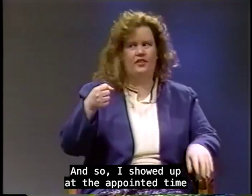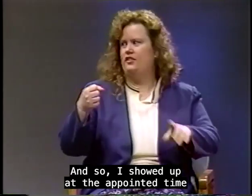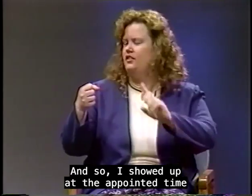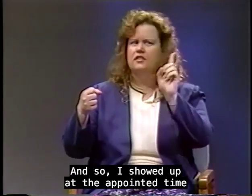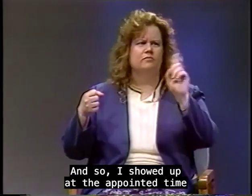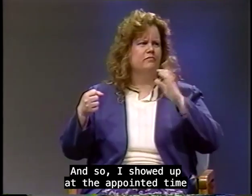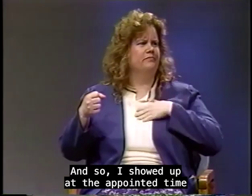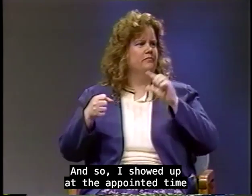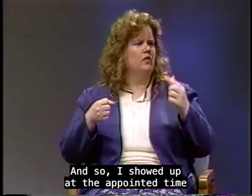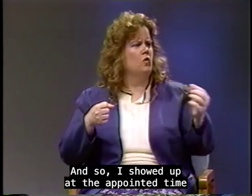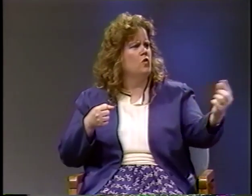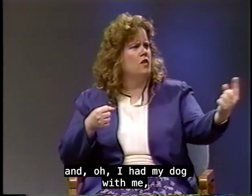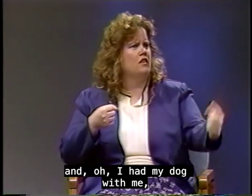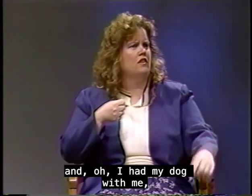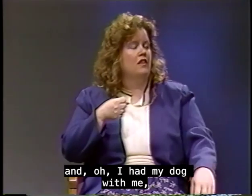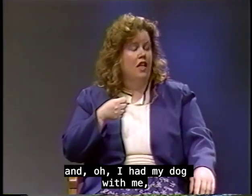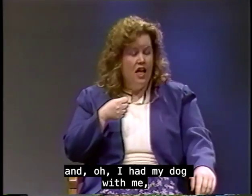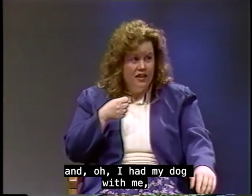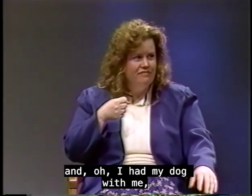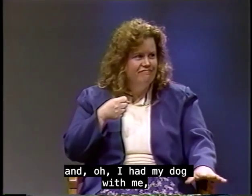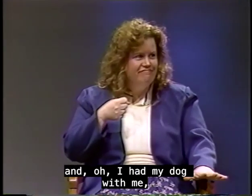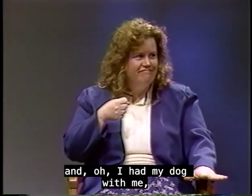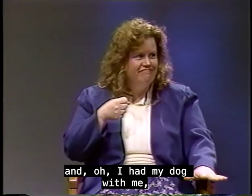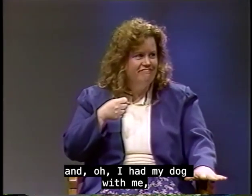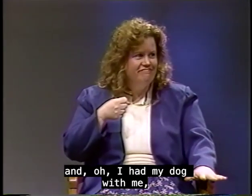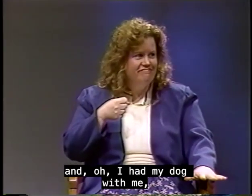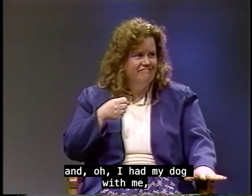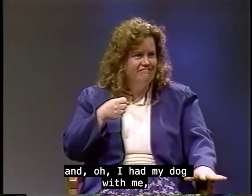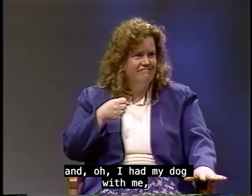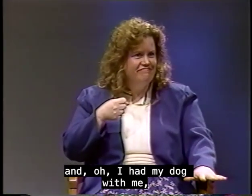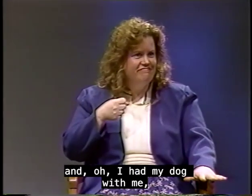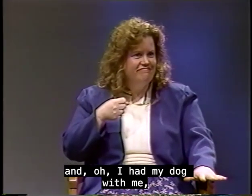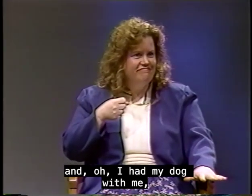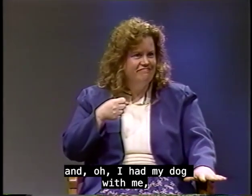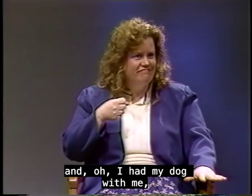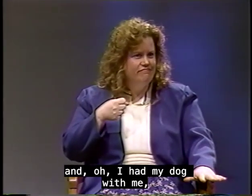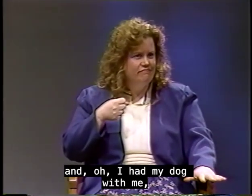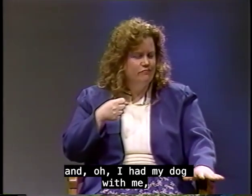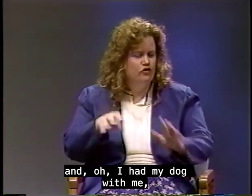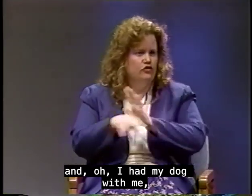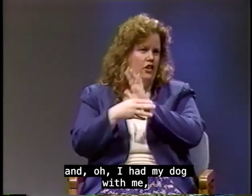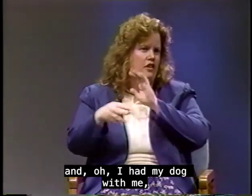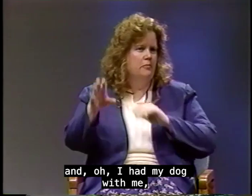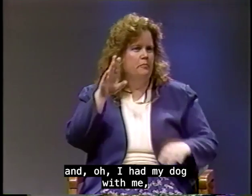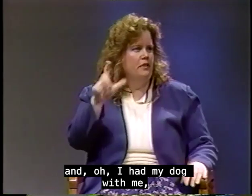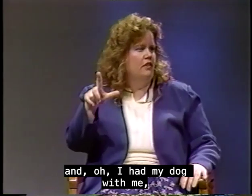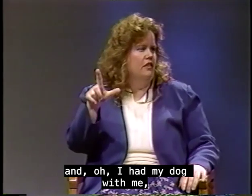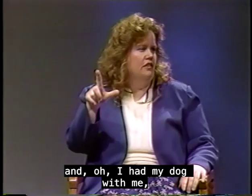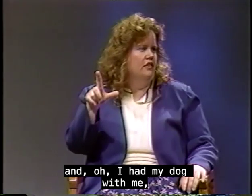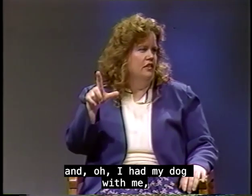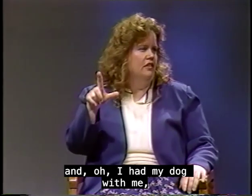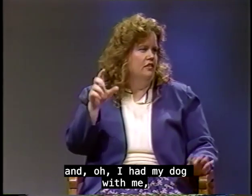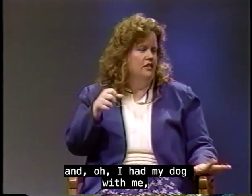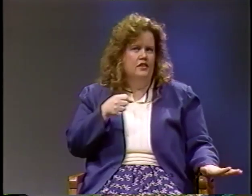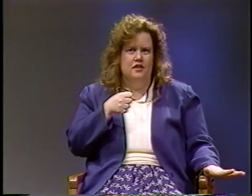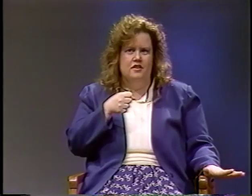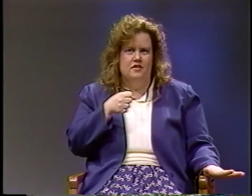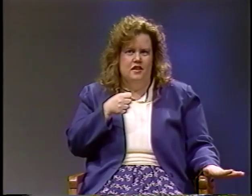time, and I had my dog with me, but I couldn't find him.